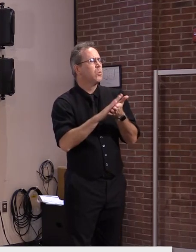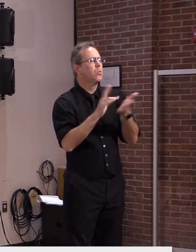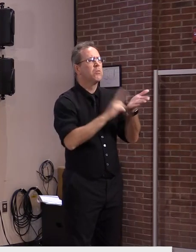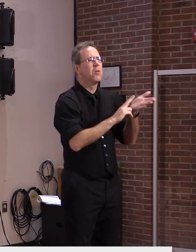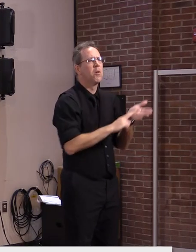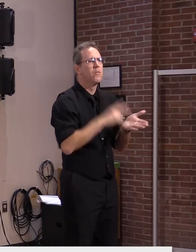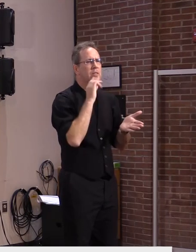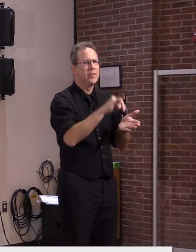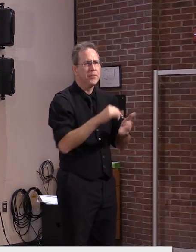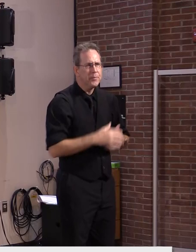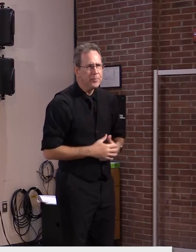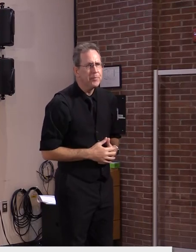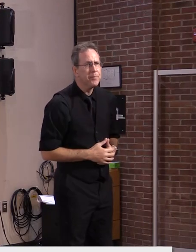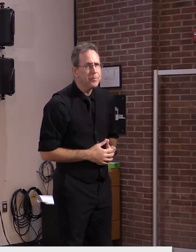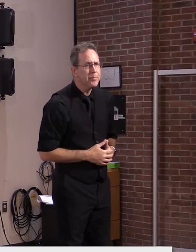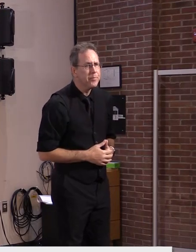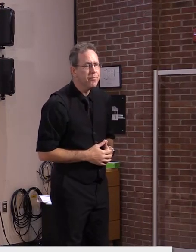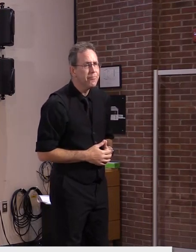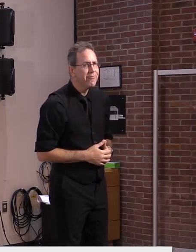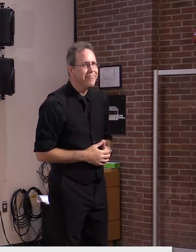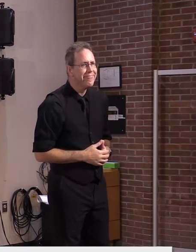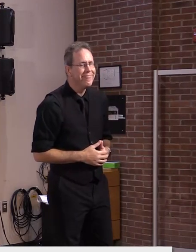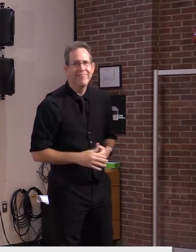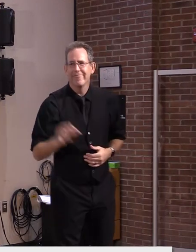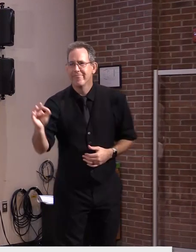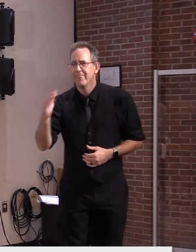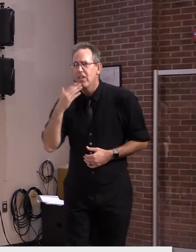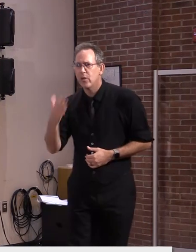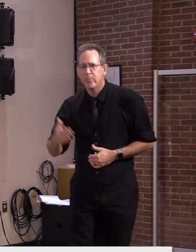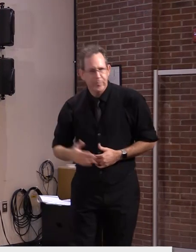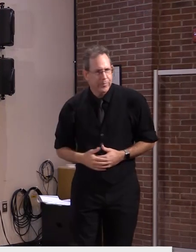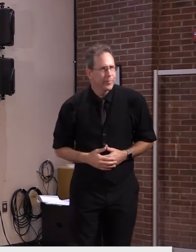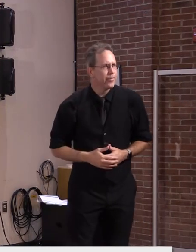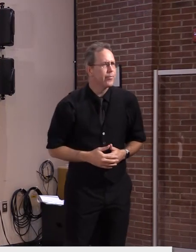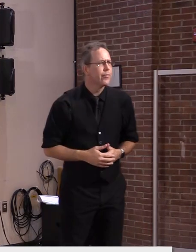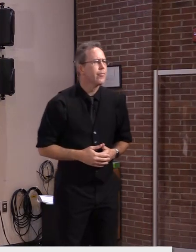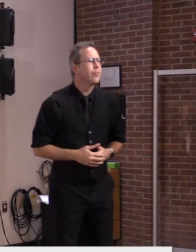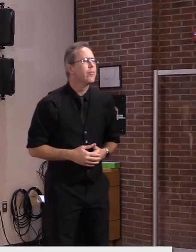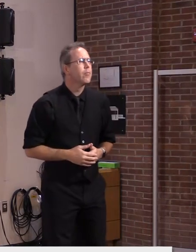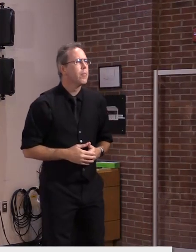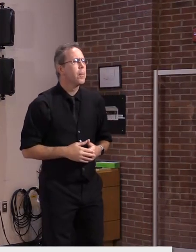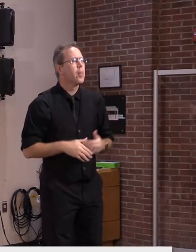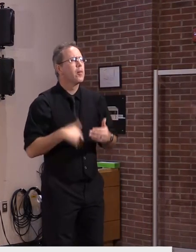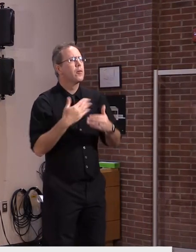Thanks all. Tom Davis, Compass, Vermont.